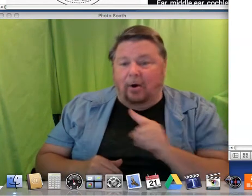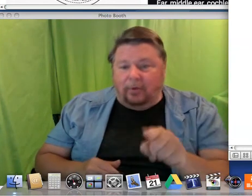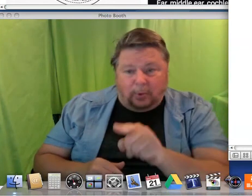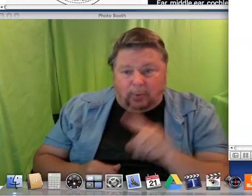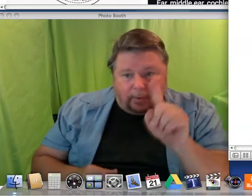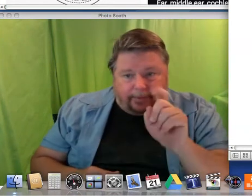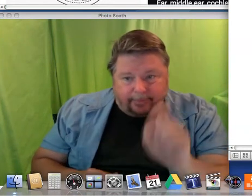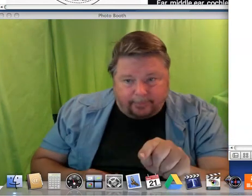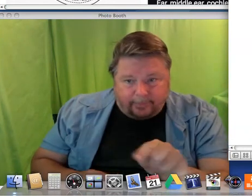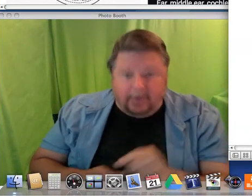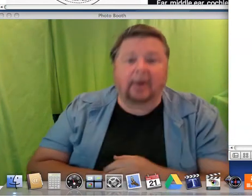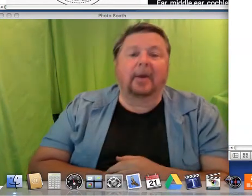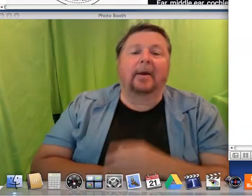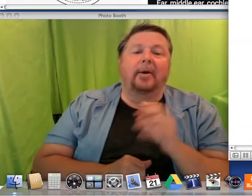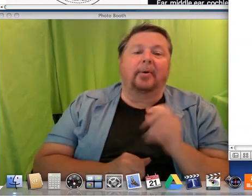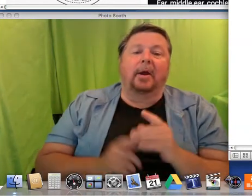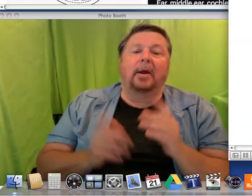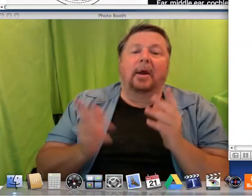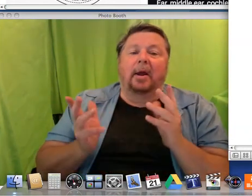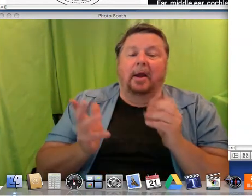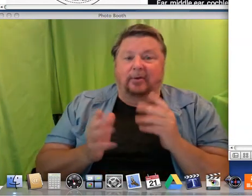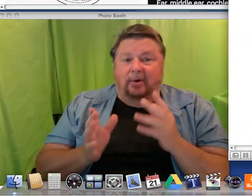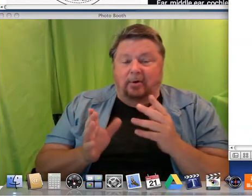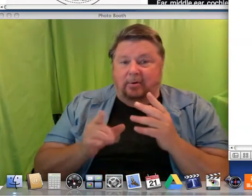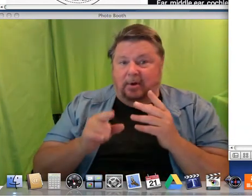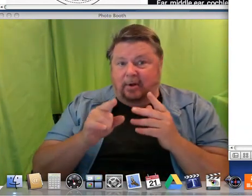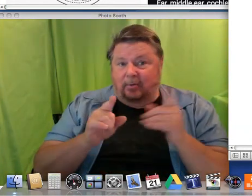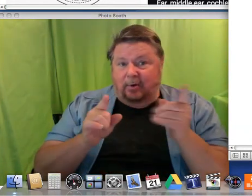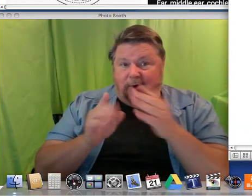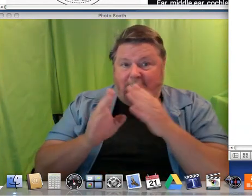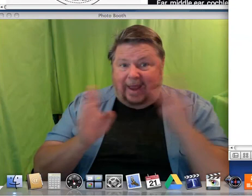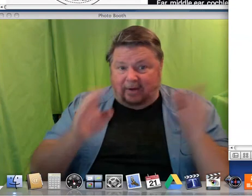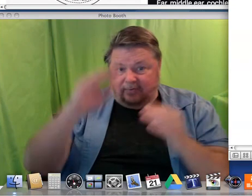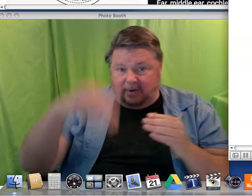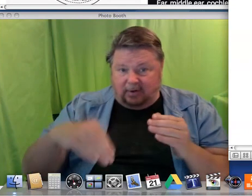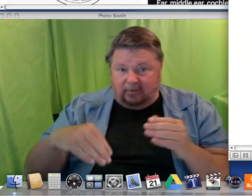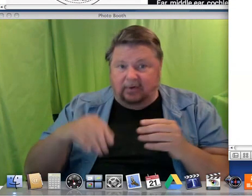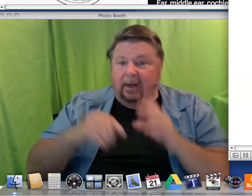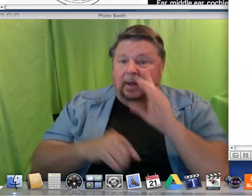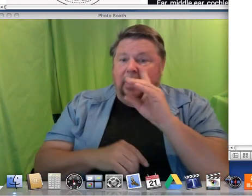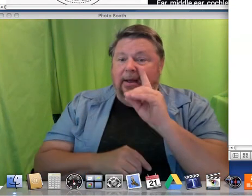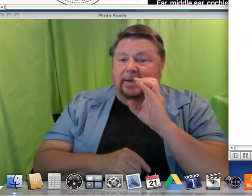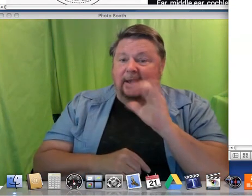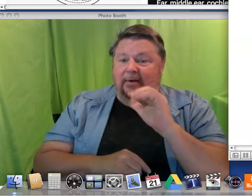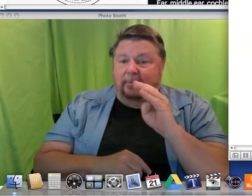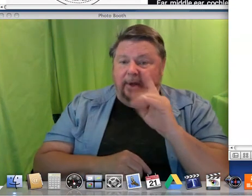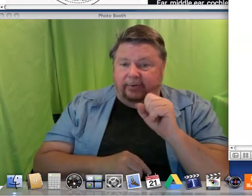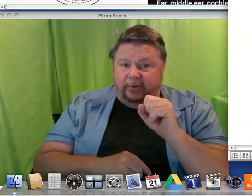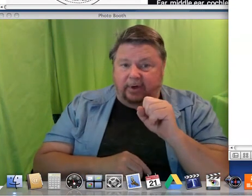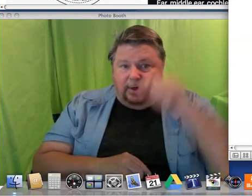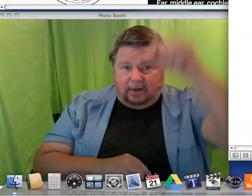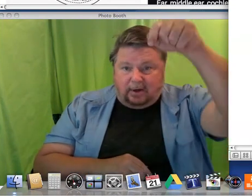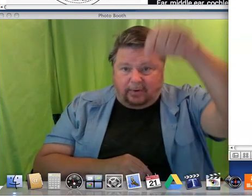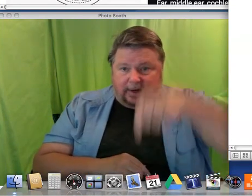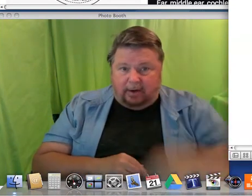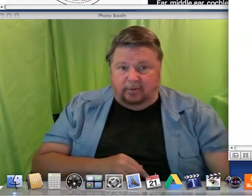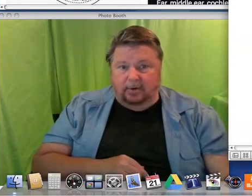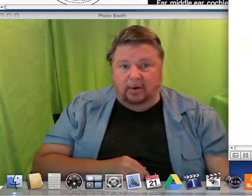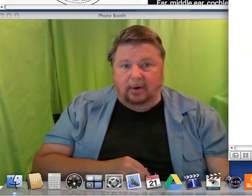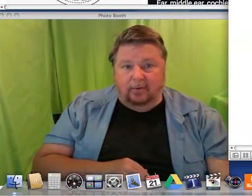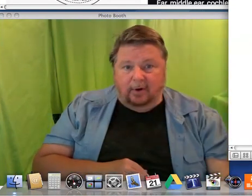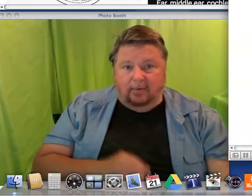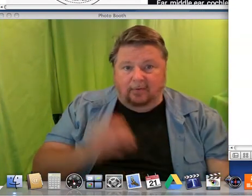are you. Okay, and so what you have is decibels going